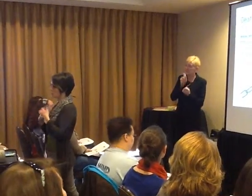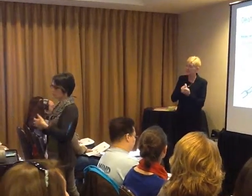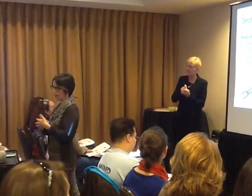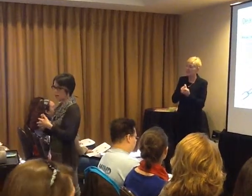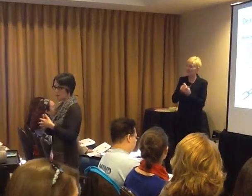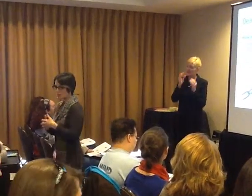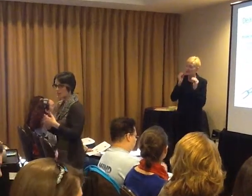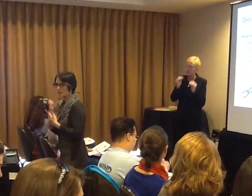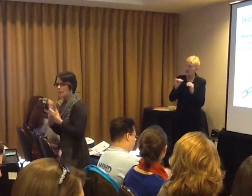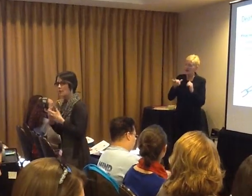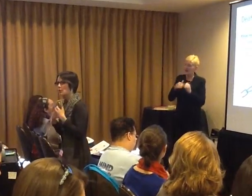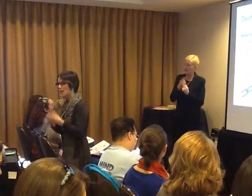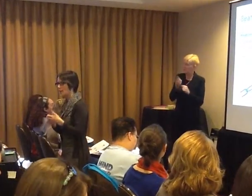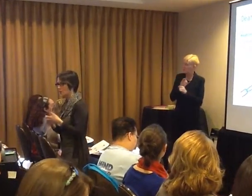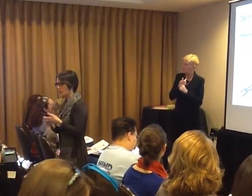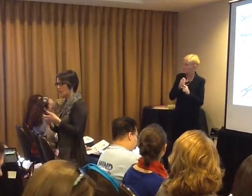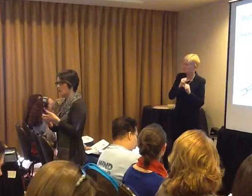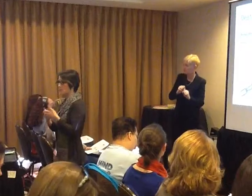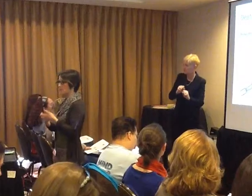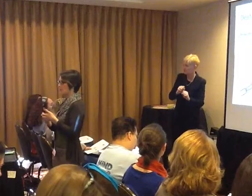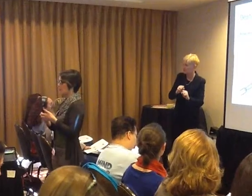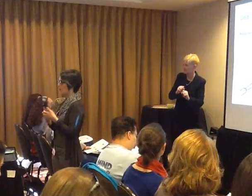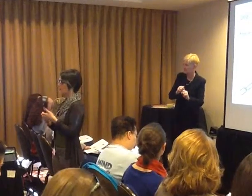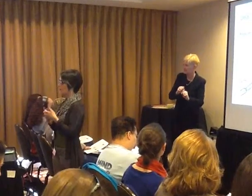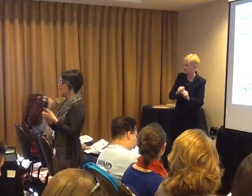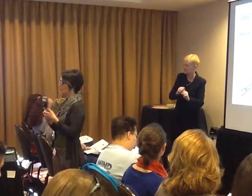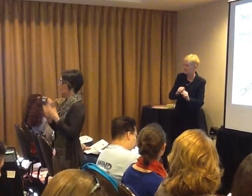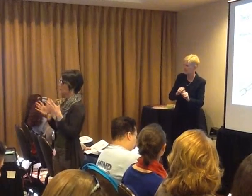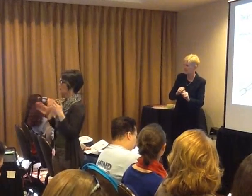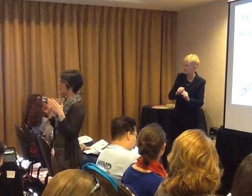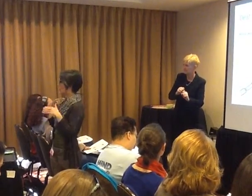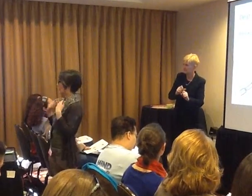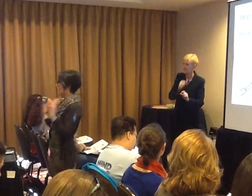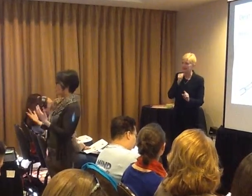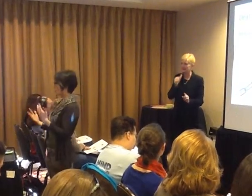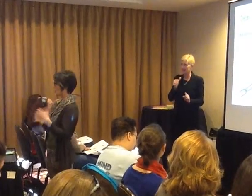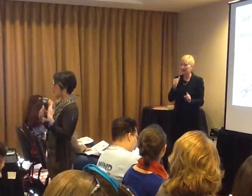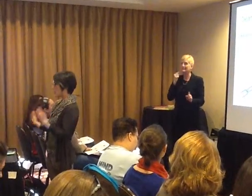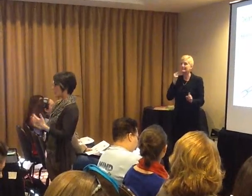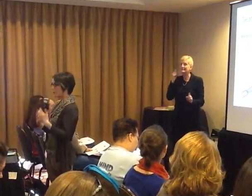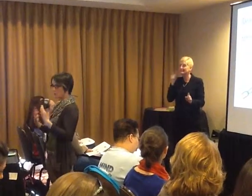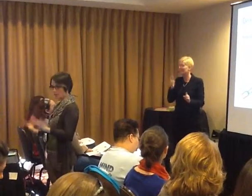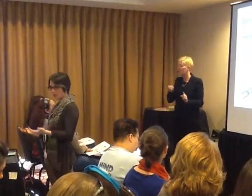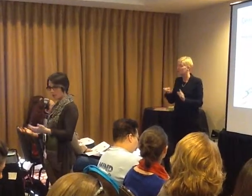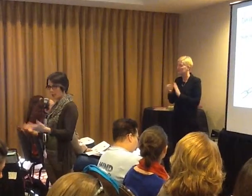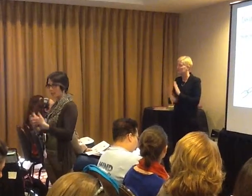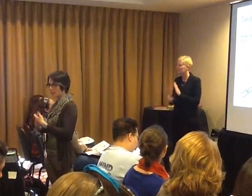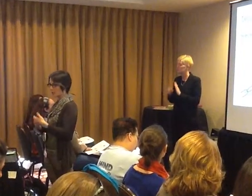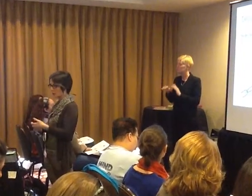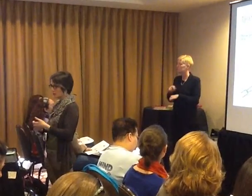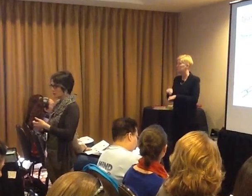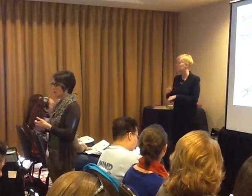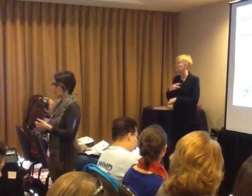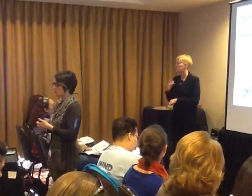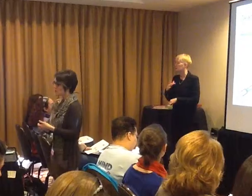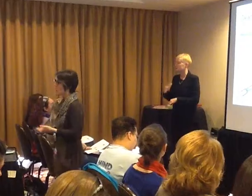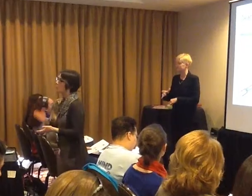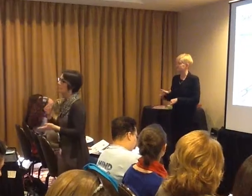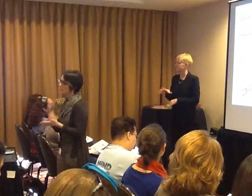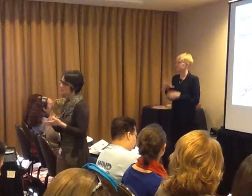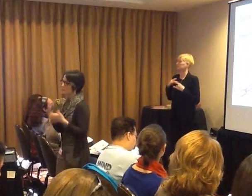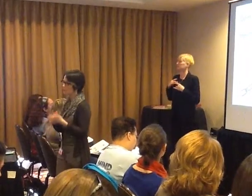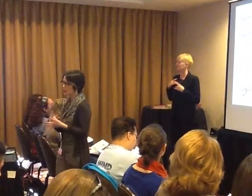use those strategies. They were not strategies that deaf and hard of hearing students just sort of naturally acquired or picked up like a lot of hearing students